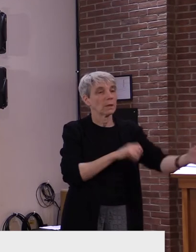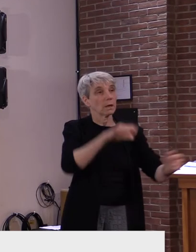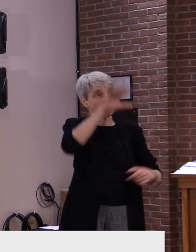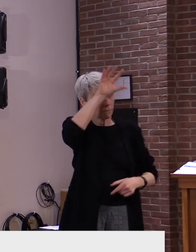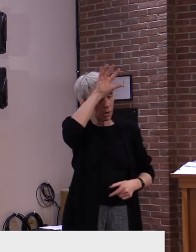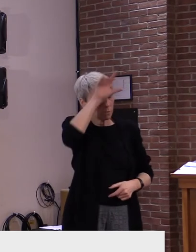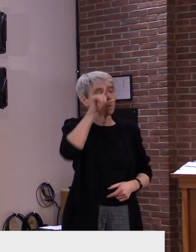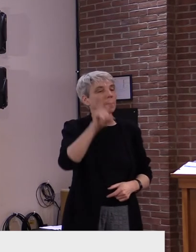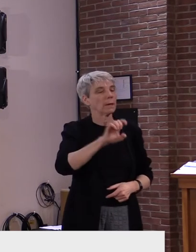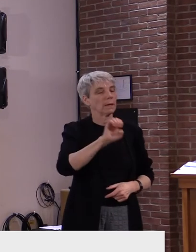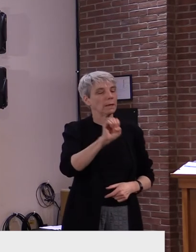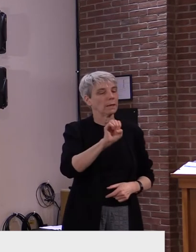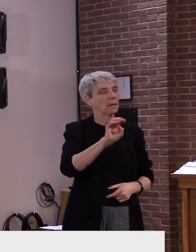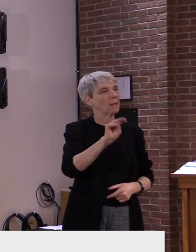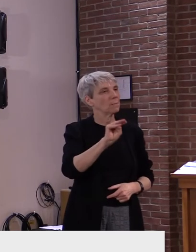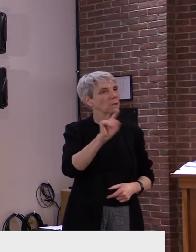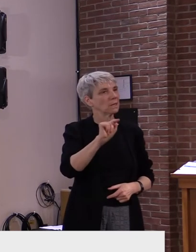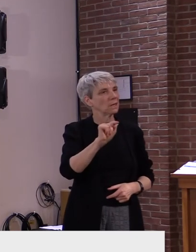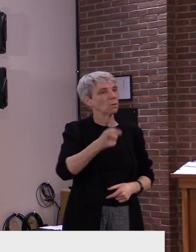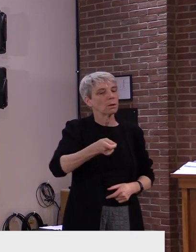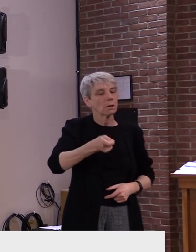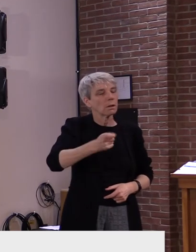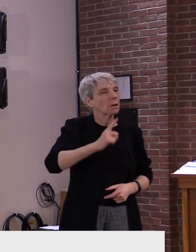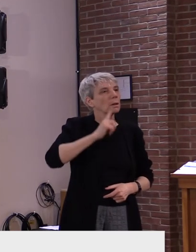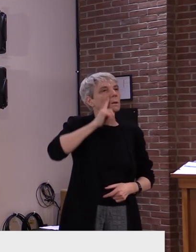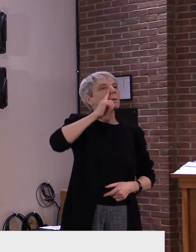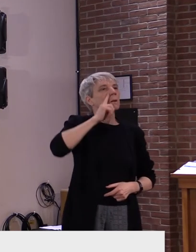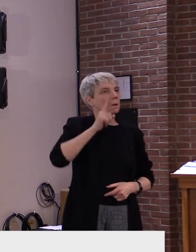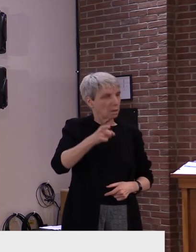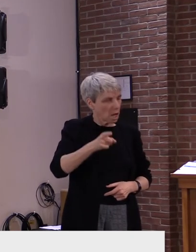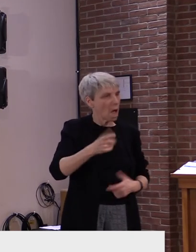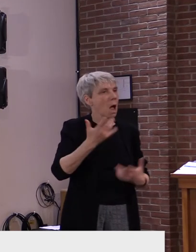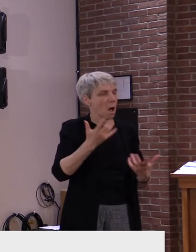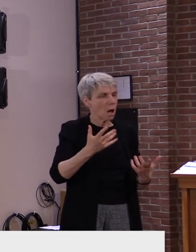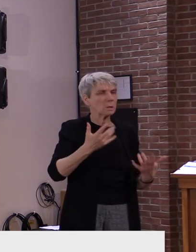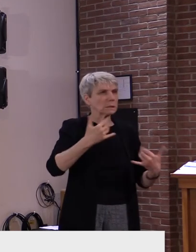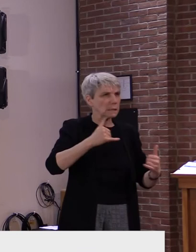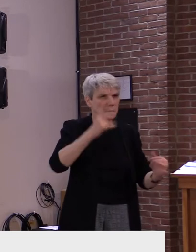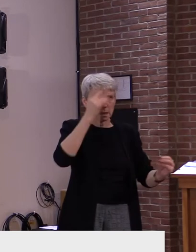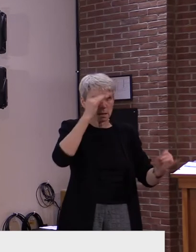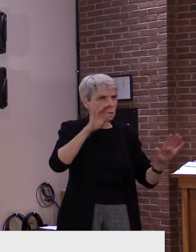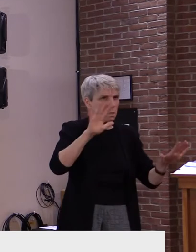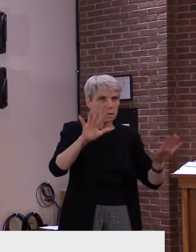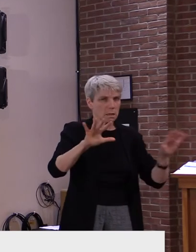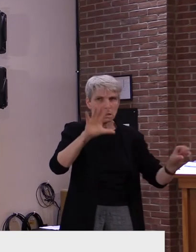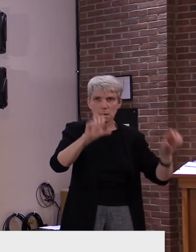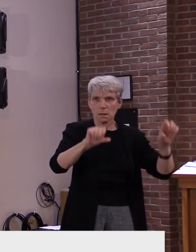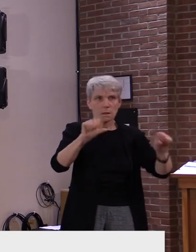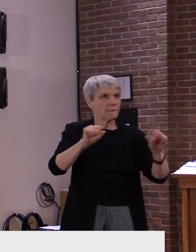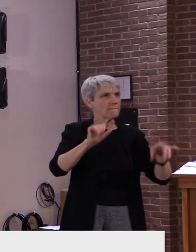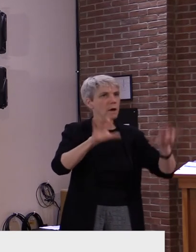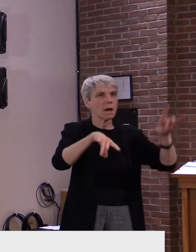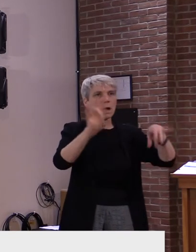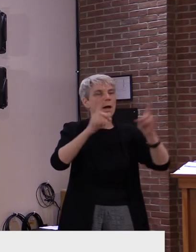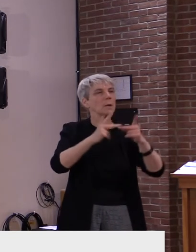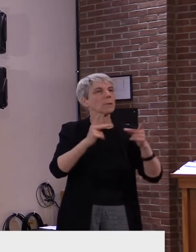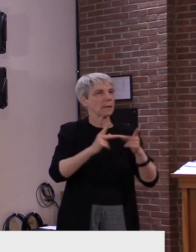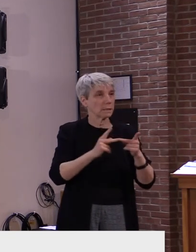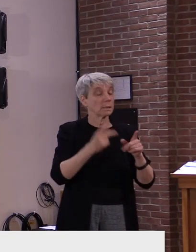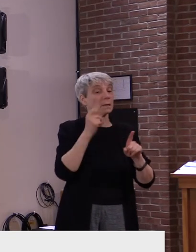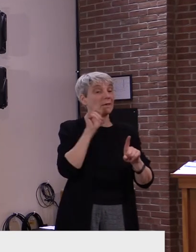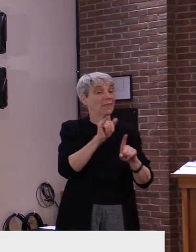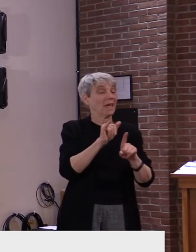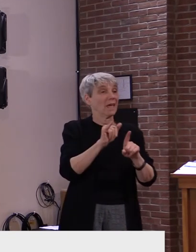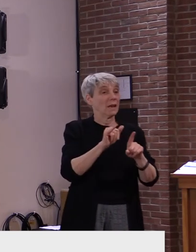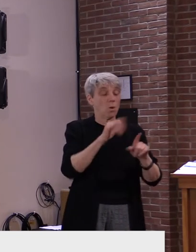emt we're working on those locations right now uh so it would be open seven days a